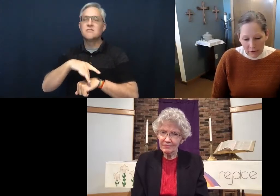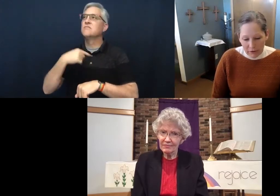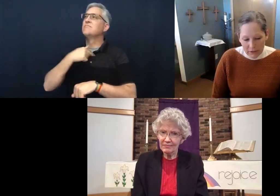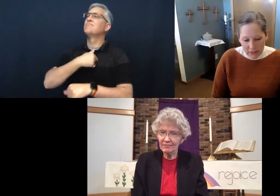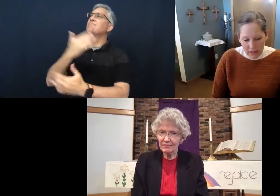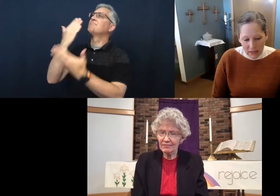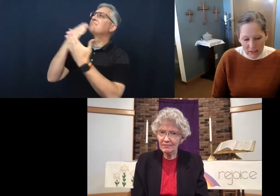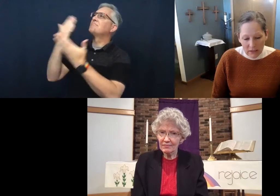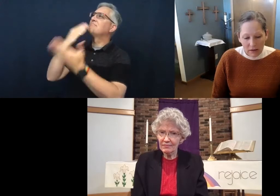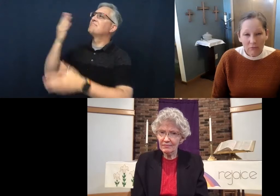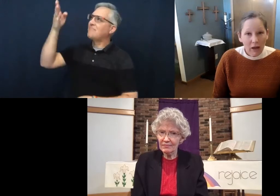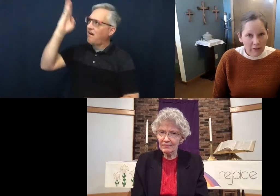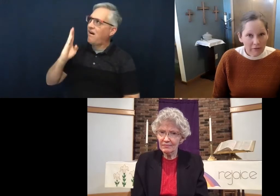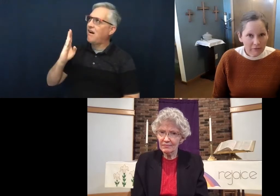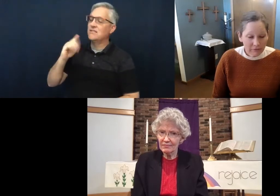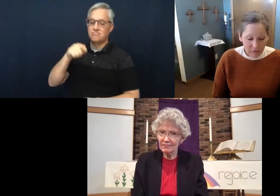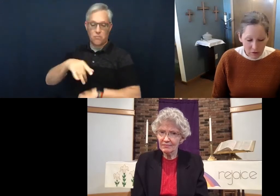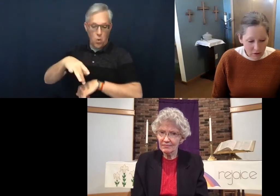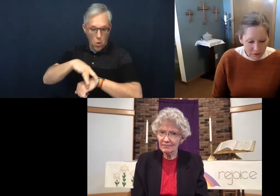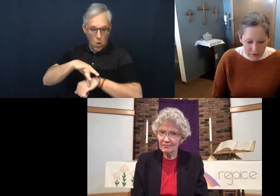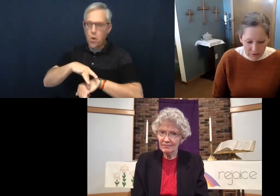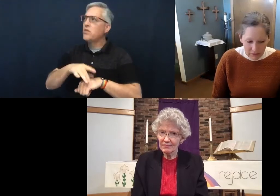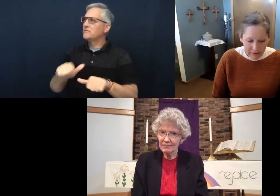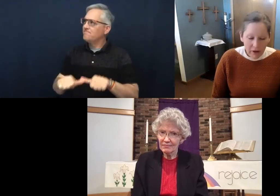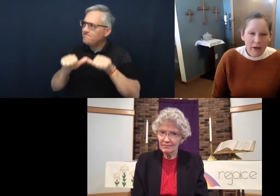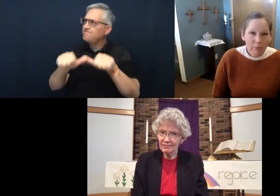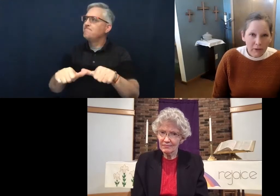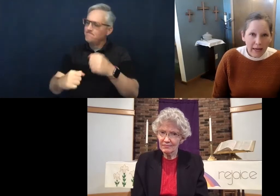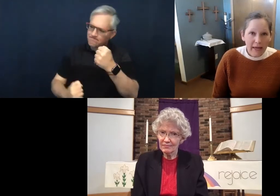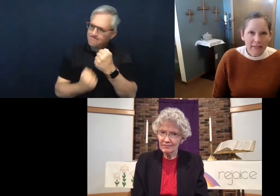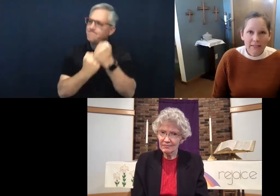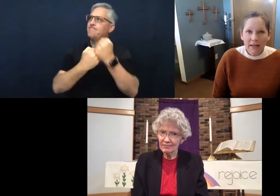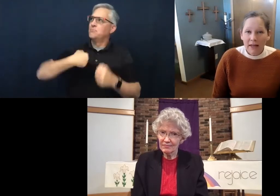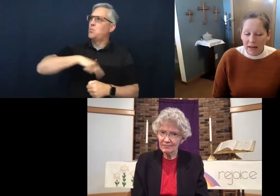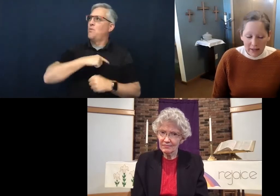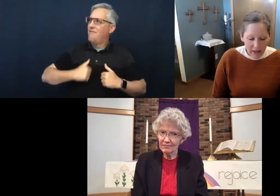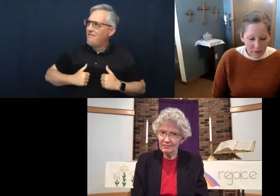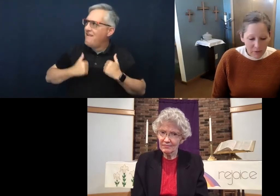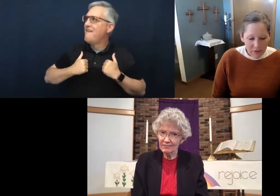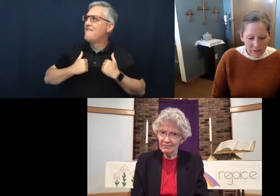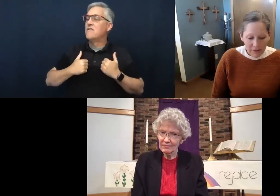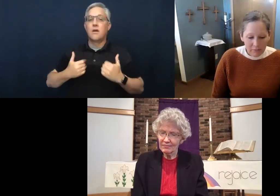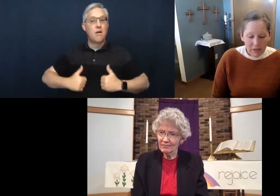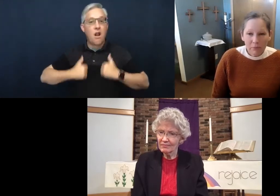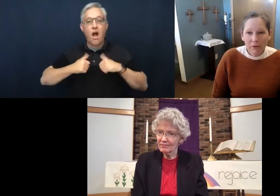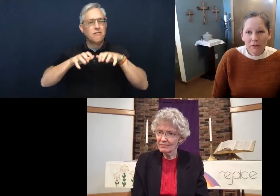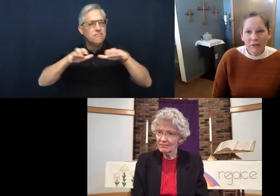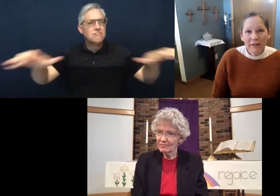earth sustains life, all sorts of life, plants and animals and people,